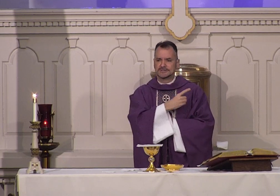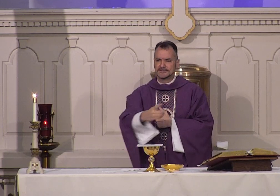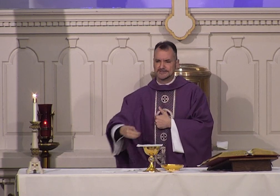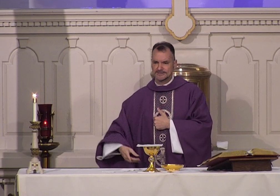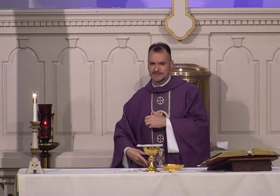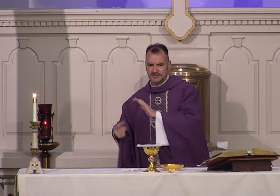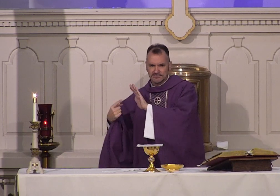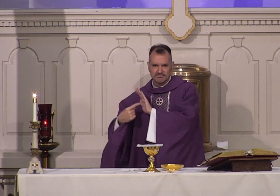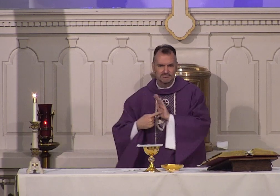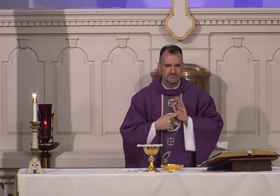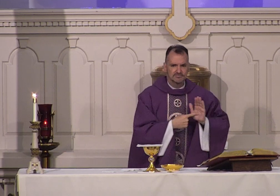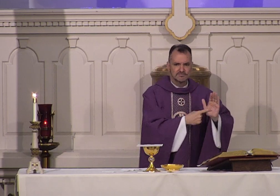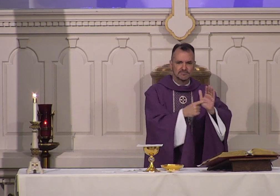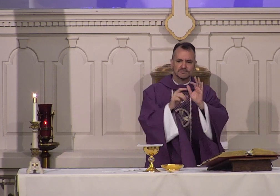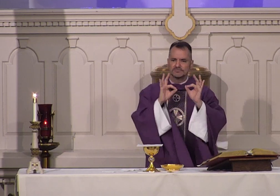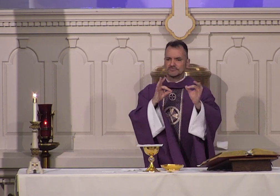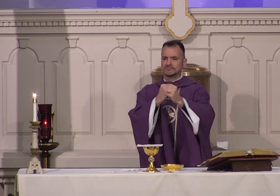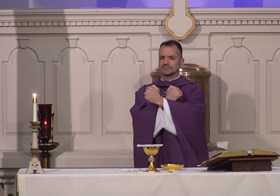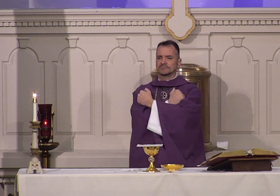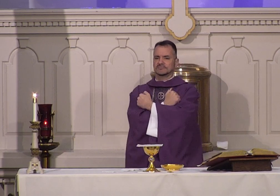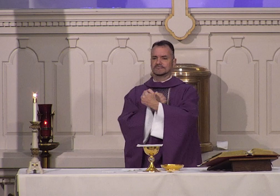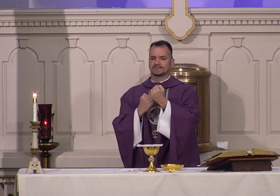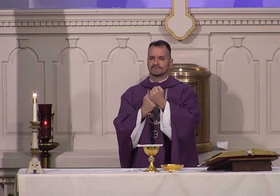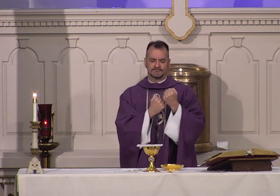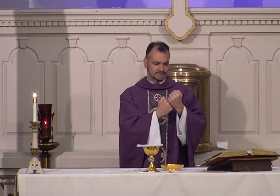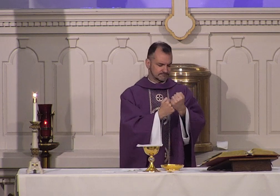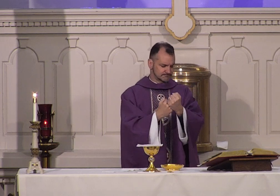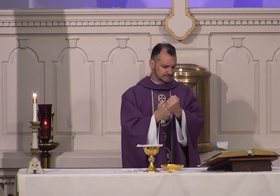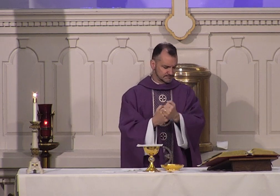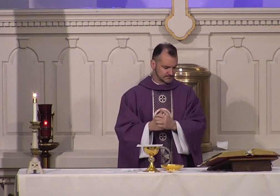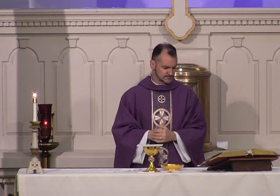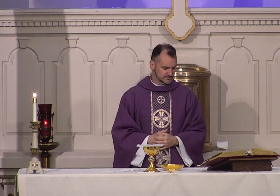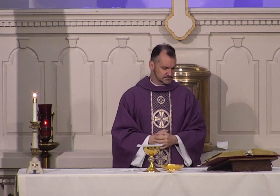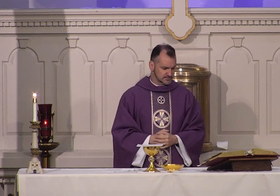Pope, Sean, our Bishop, and all the clergy.